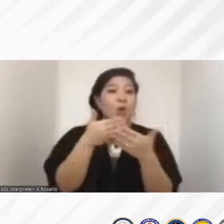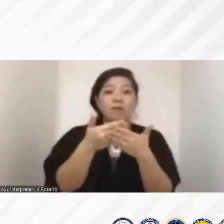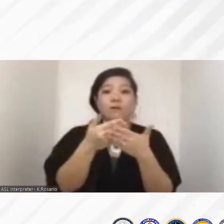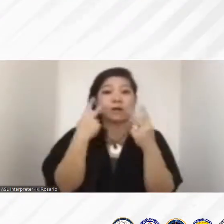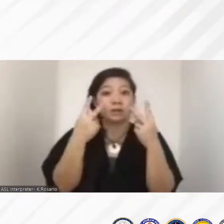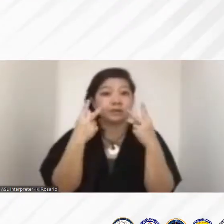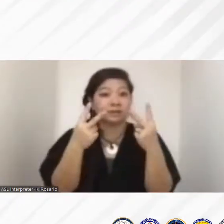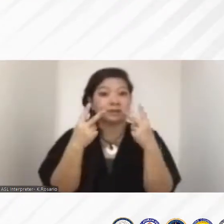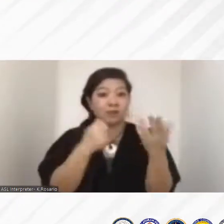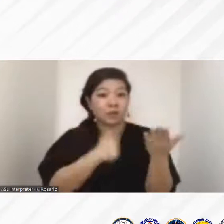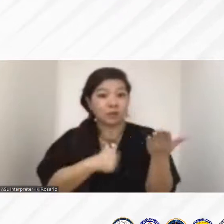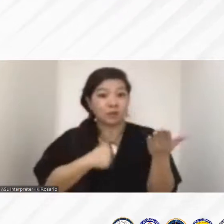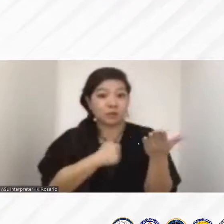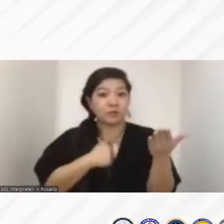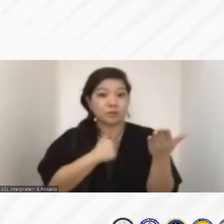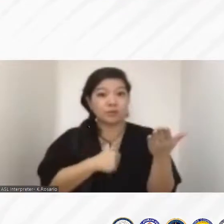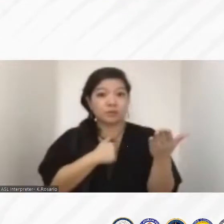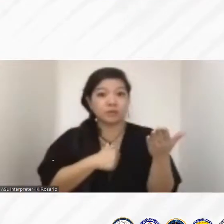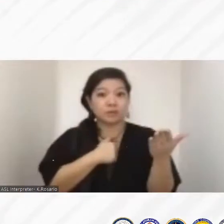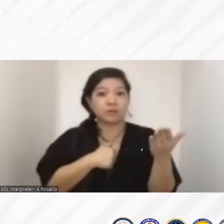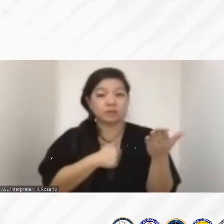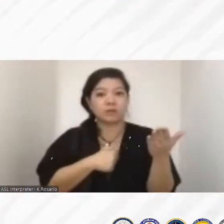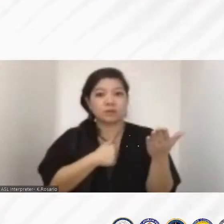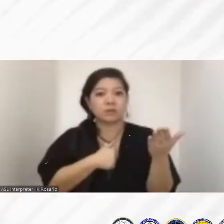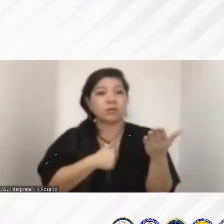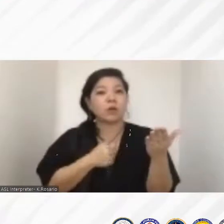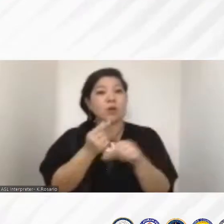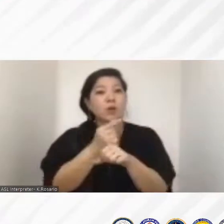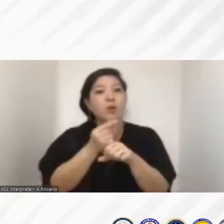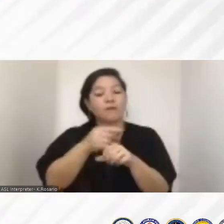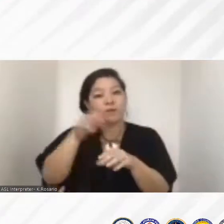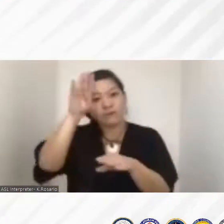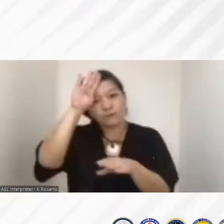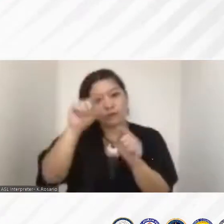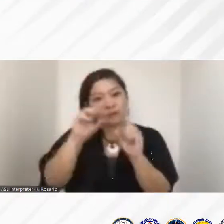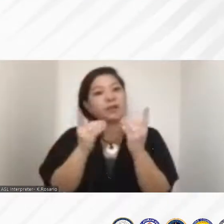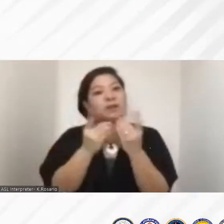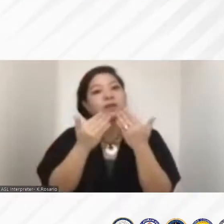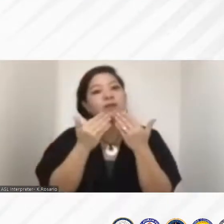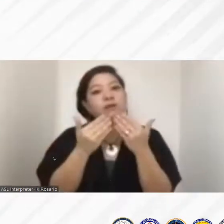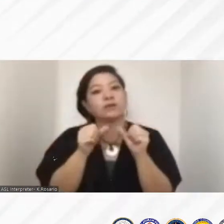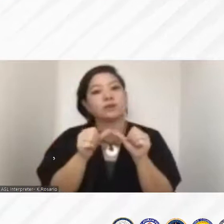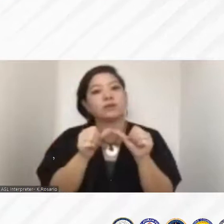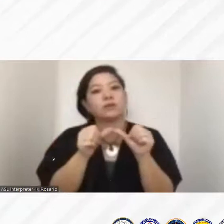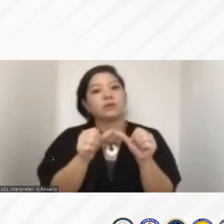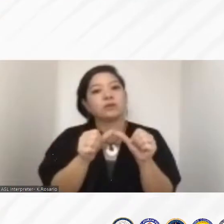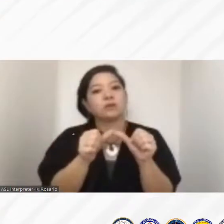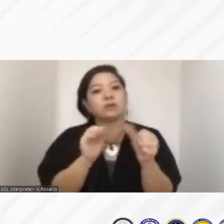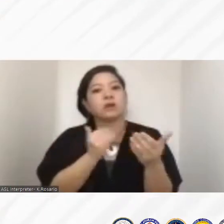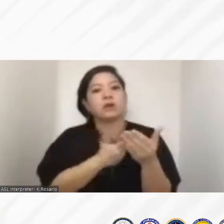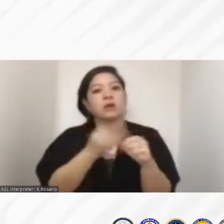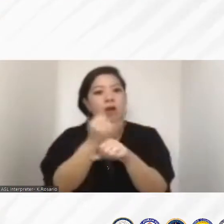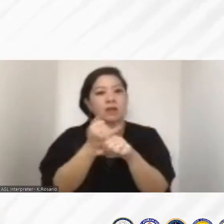saw the Guam Fire Department here, and I just want to say thank you for your continued efforts to keep our island